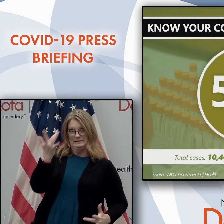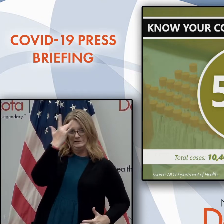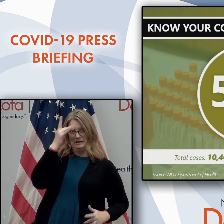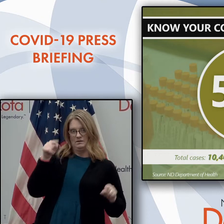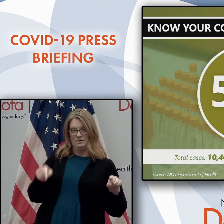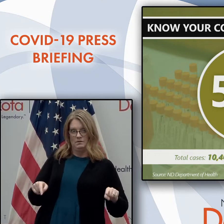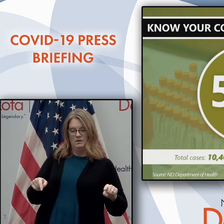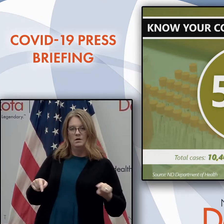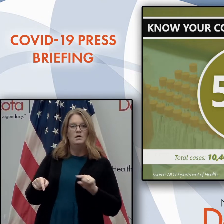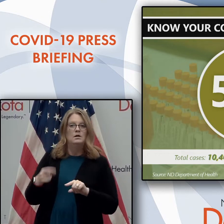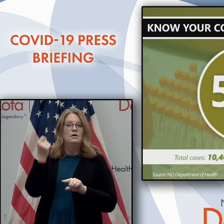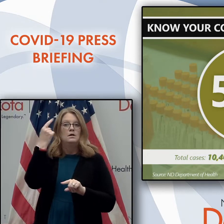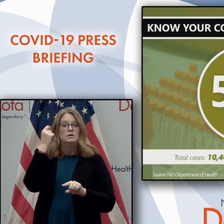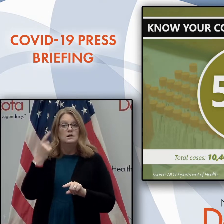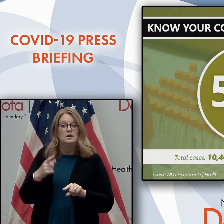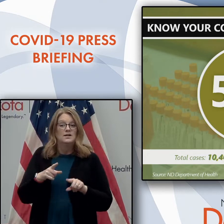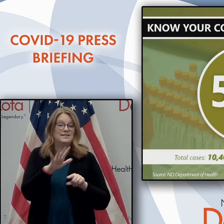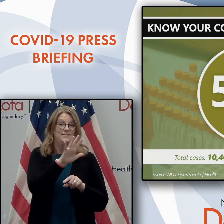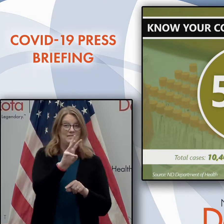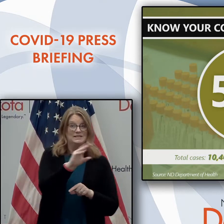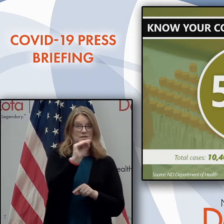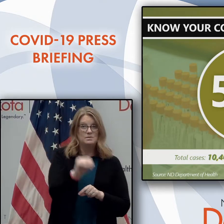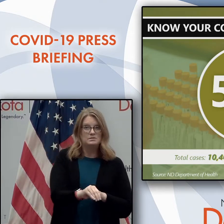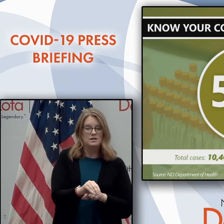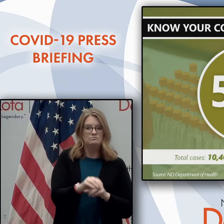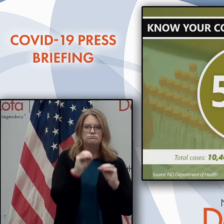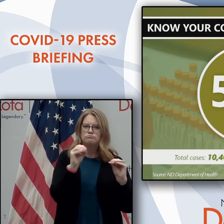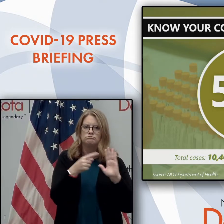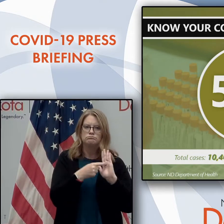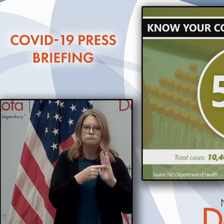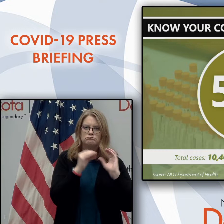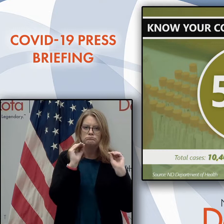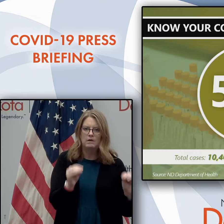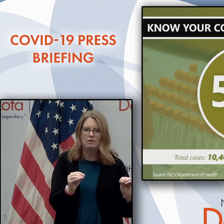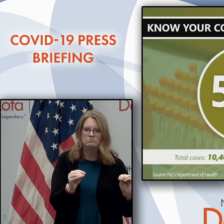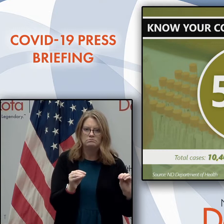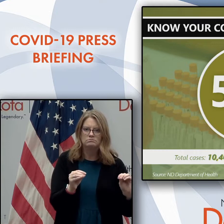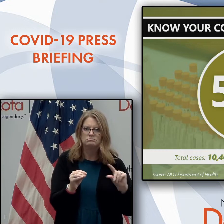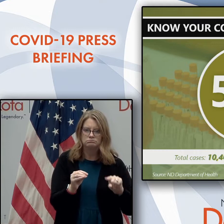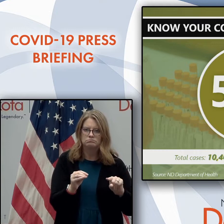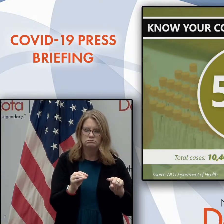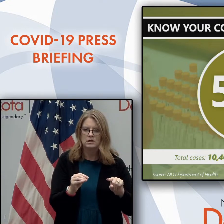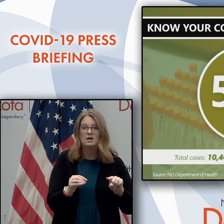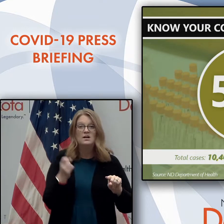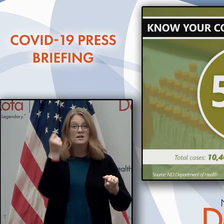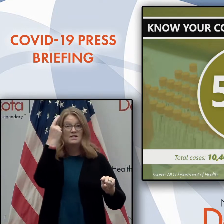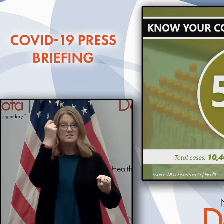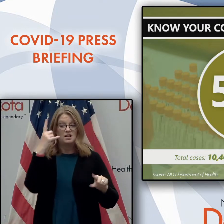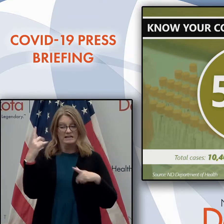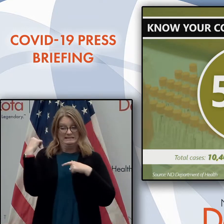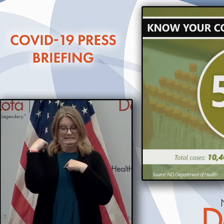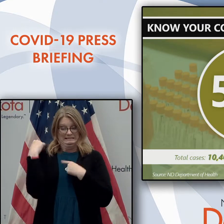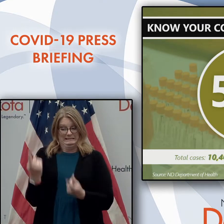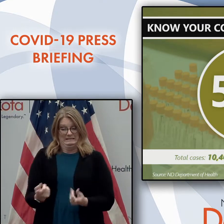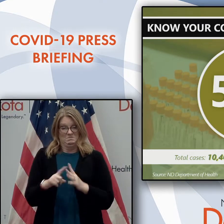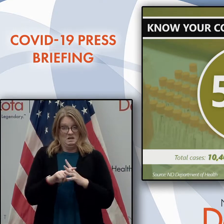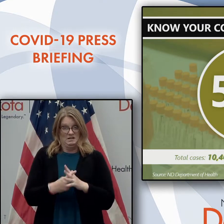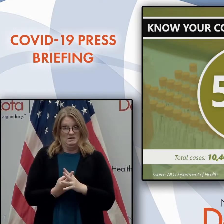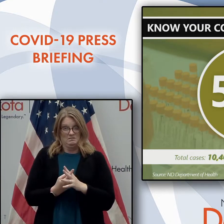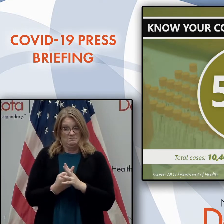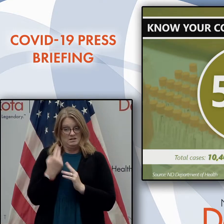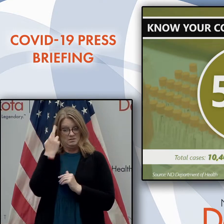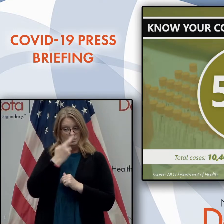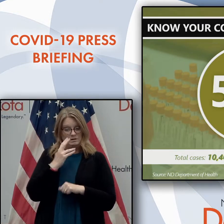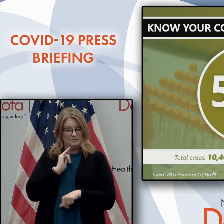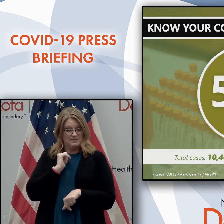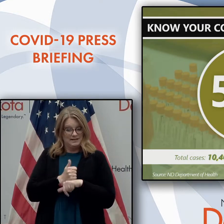any symptoms at the time they were tested. This is why we have, since the very beginning, been trying to build a testing system that allows us